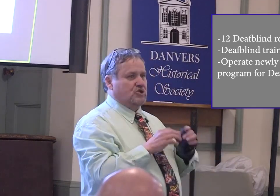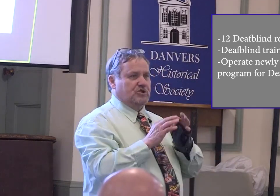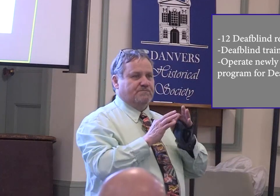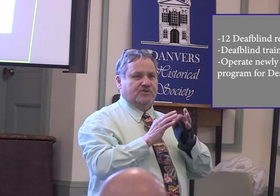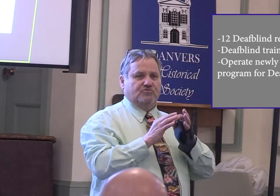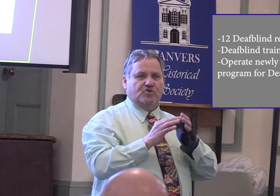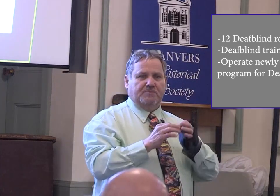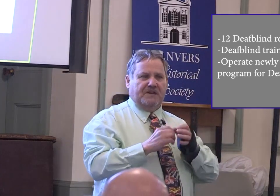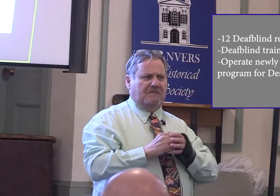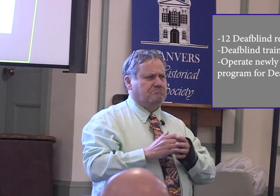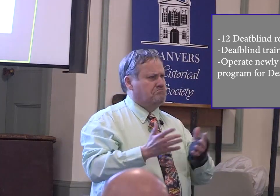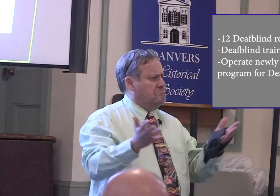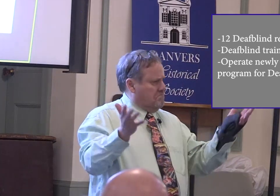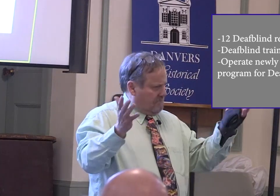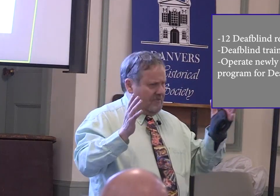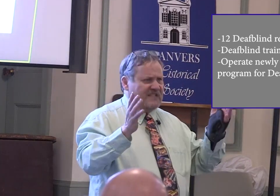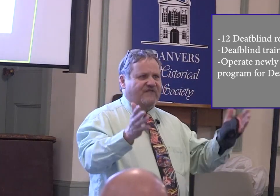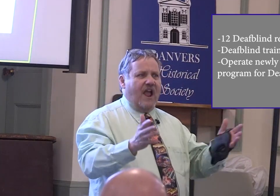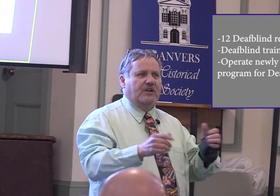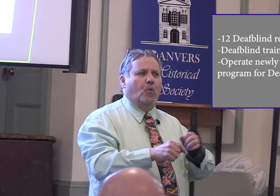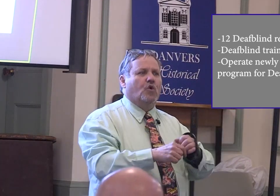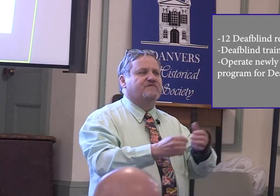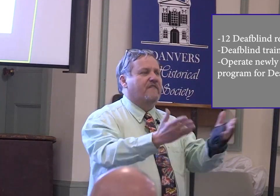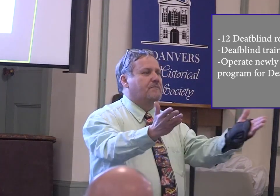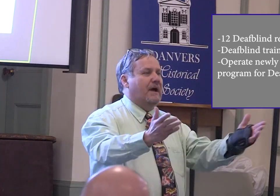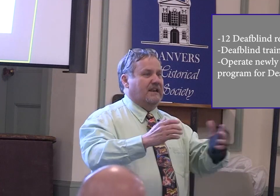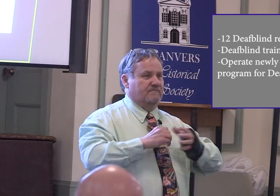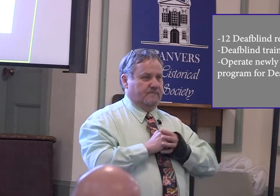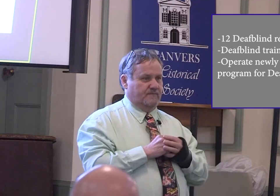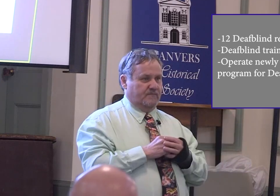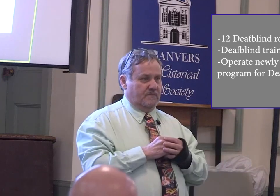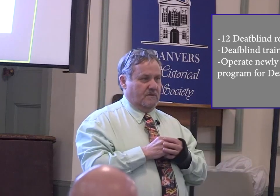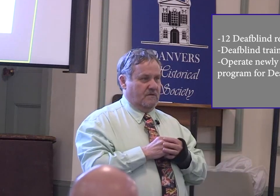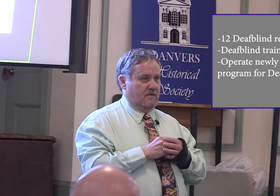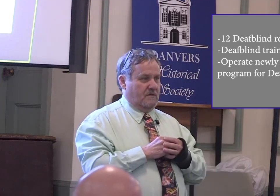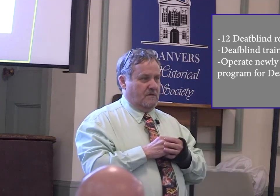have one interpreter interpreting. That's fine, it works for everybody.